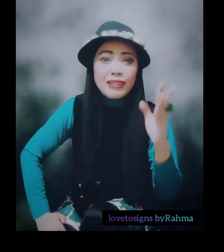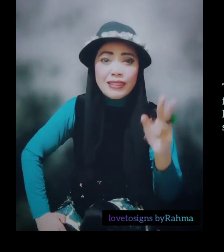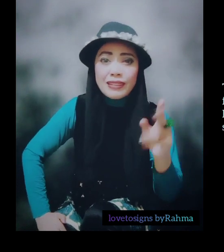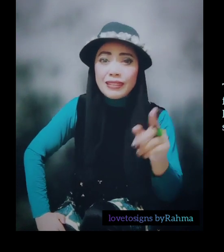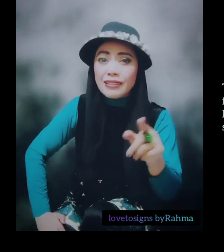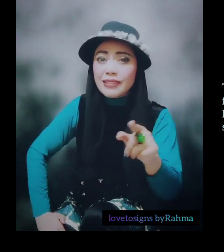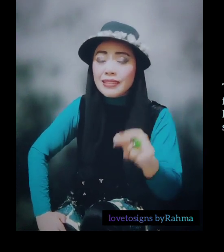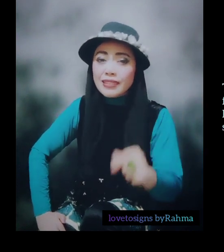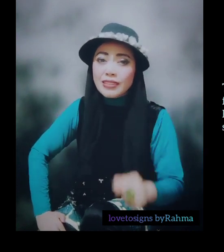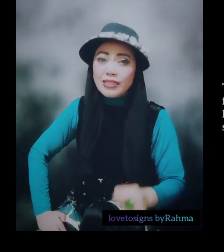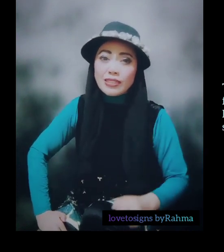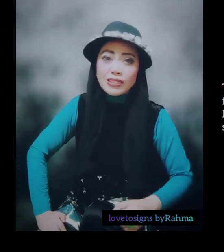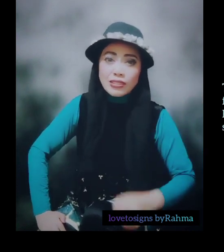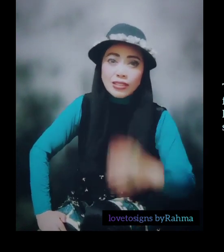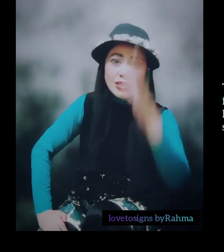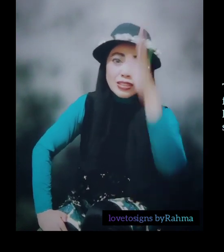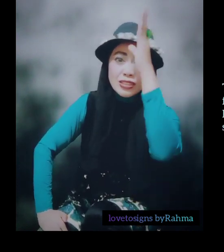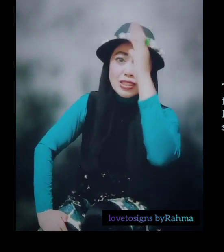dreaming.